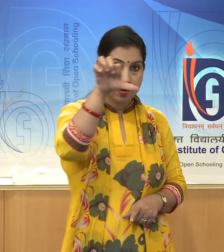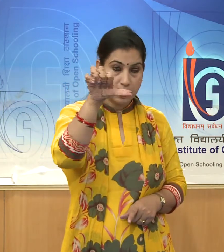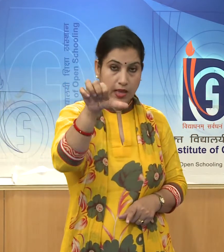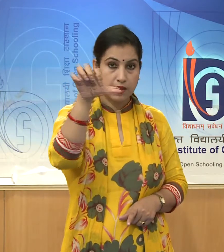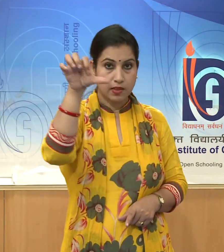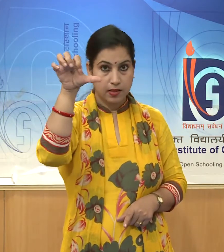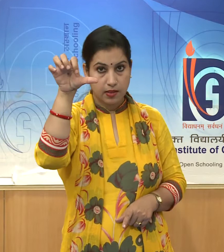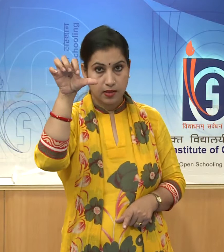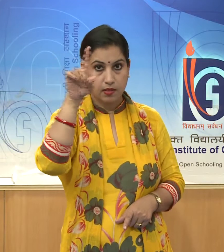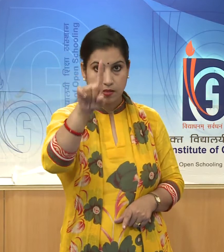1919.